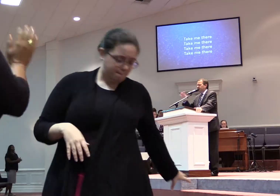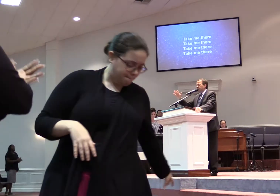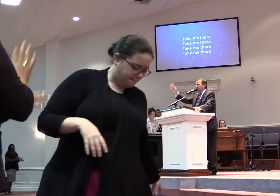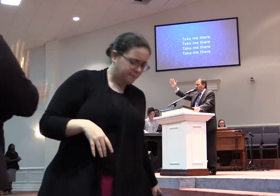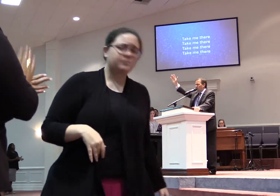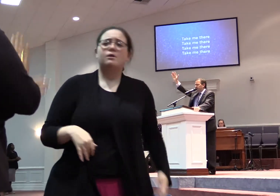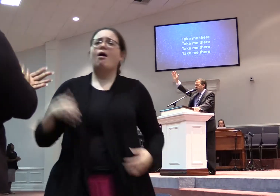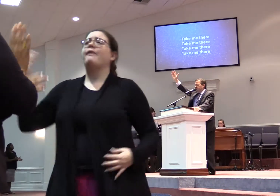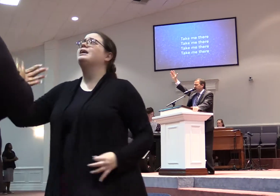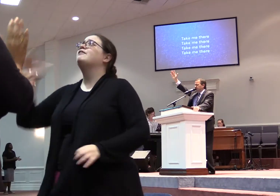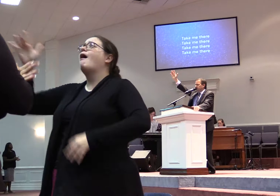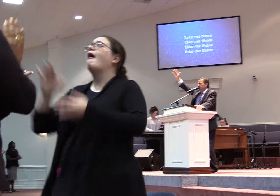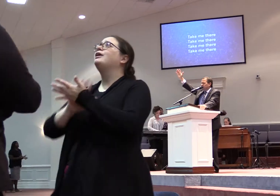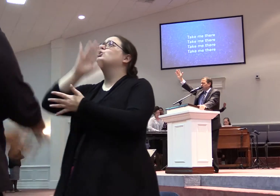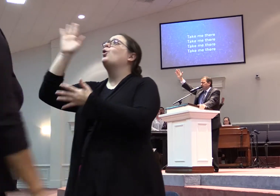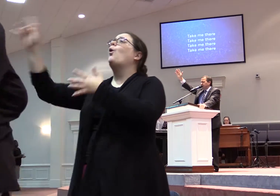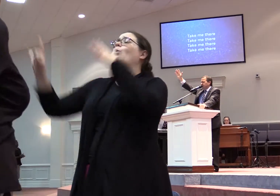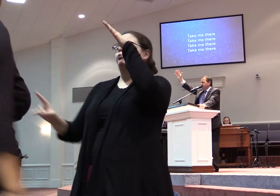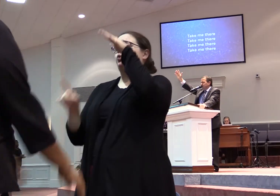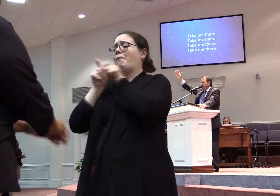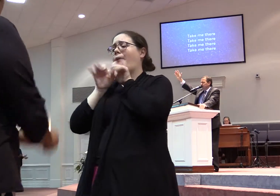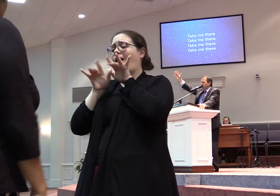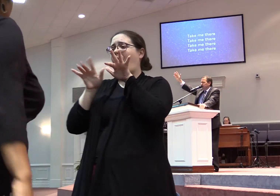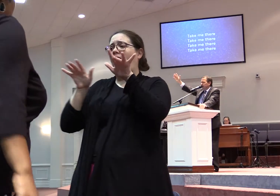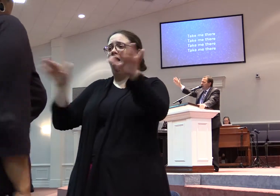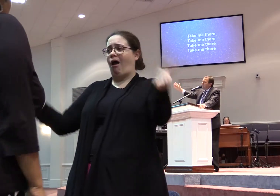just invite that glory to come down to this house right now.